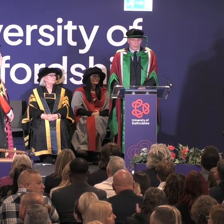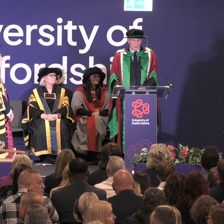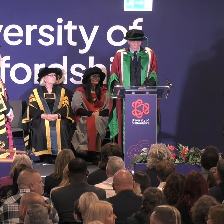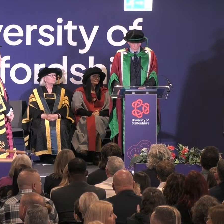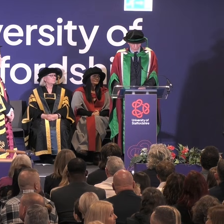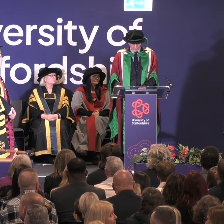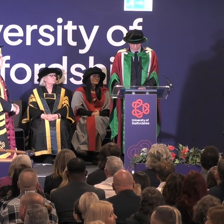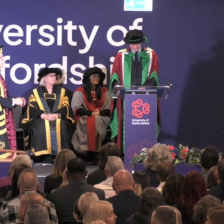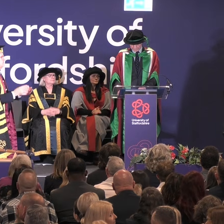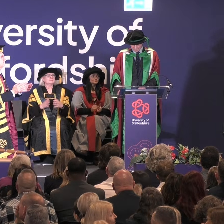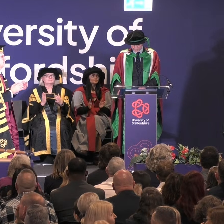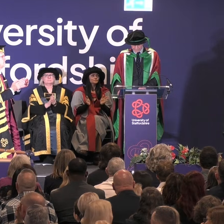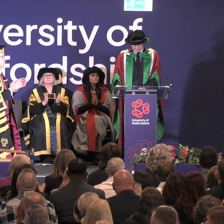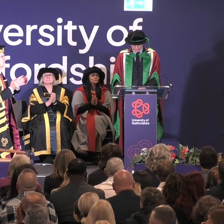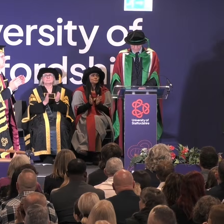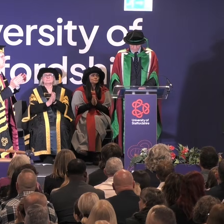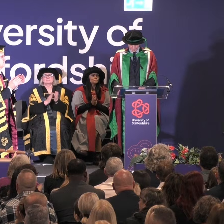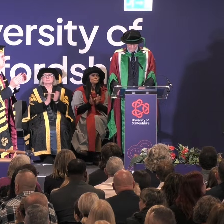John Turner.